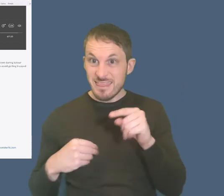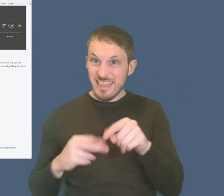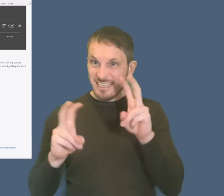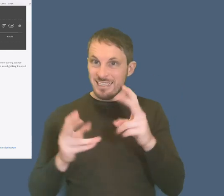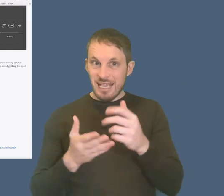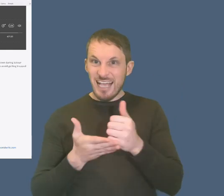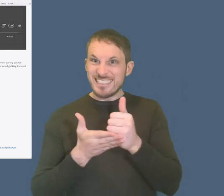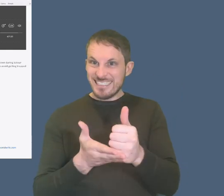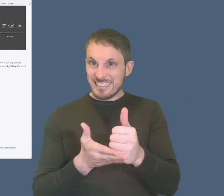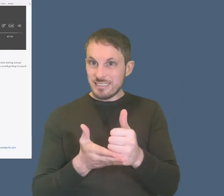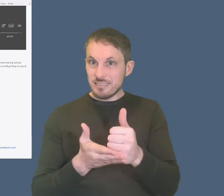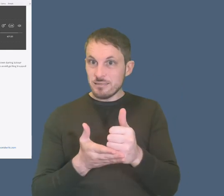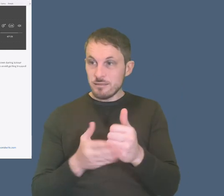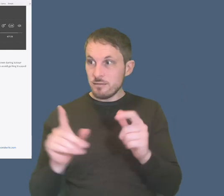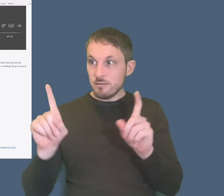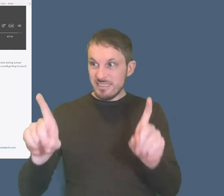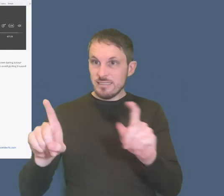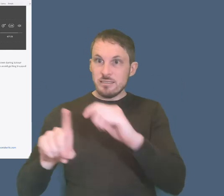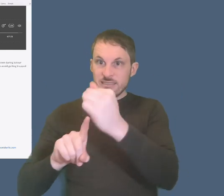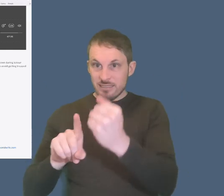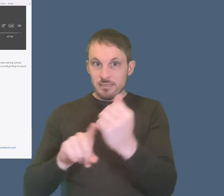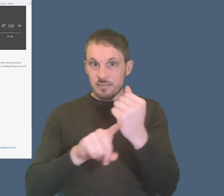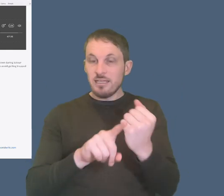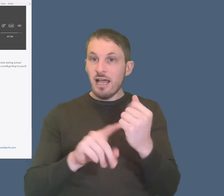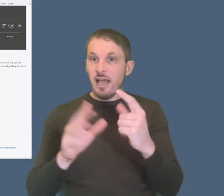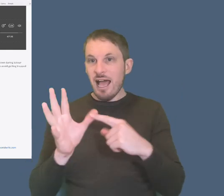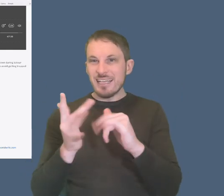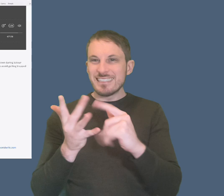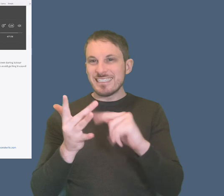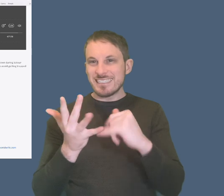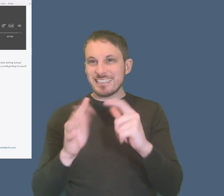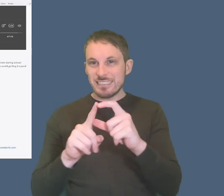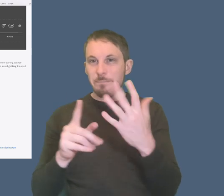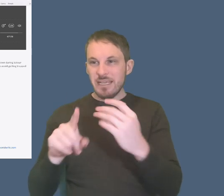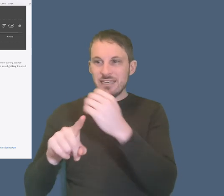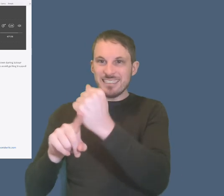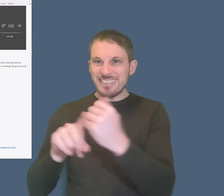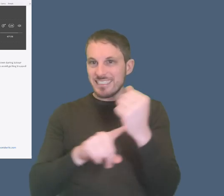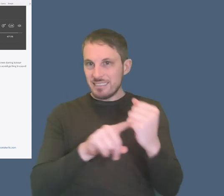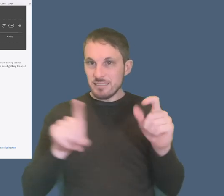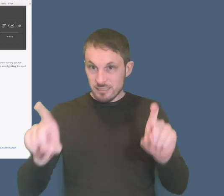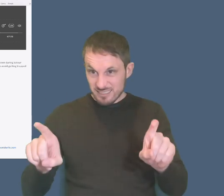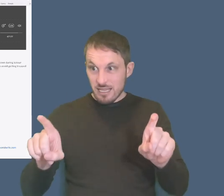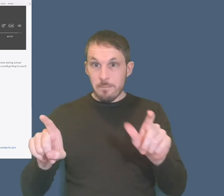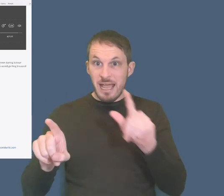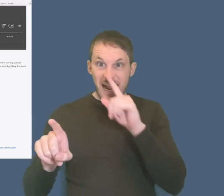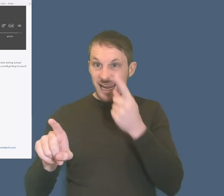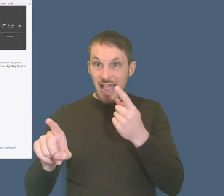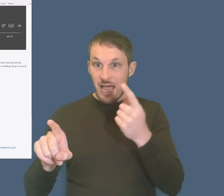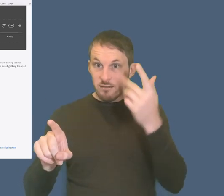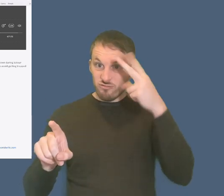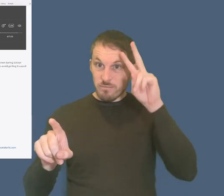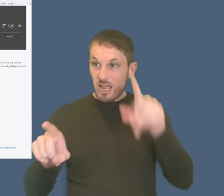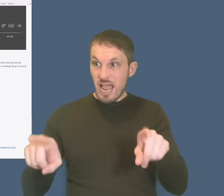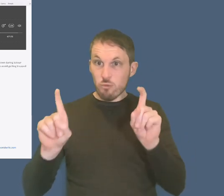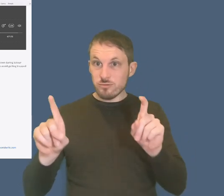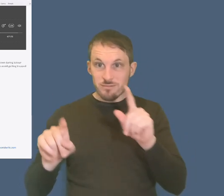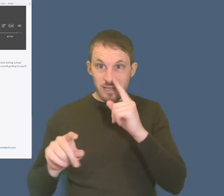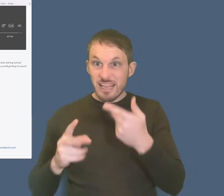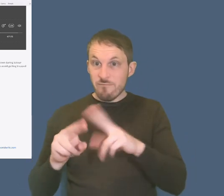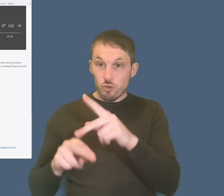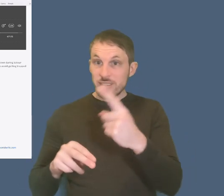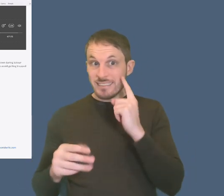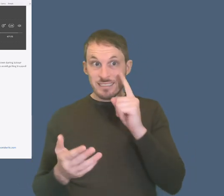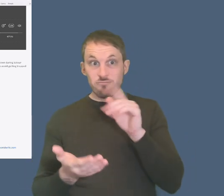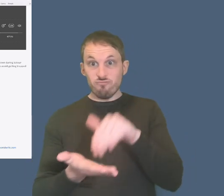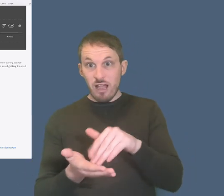actually can't get themselves out of. So if you're a care provider and you walk into a room and witness a woman still up in a